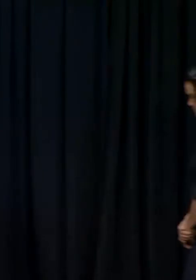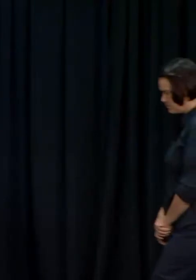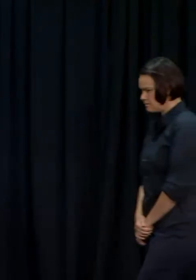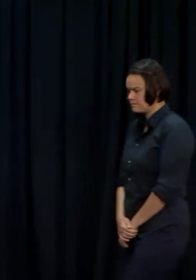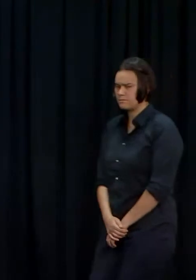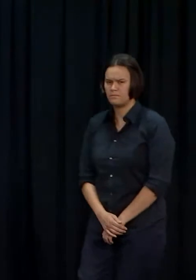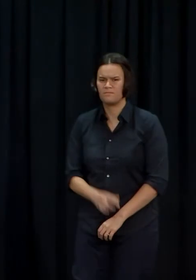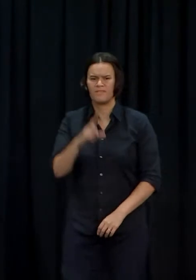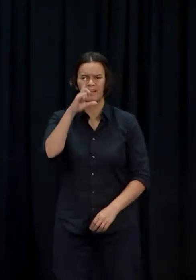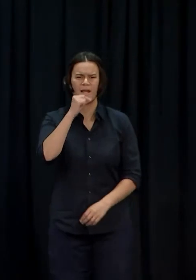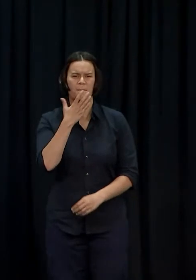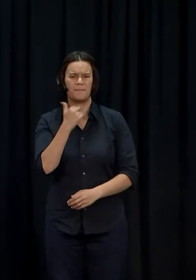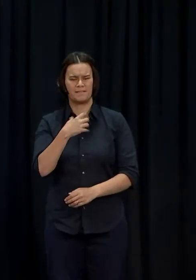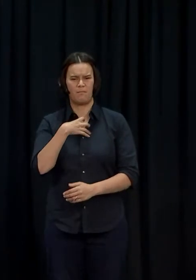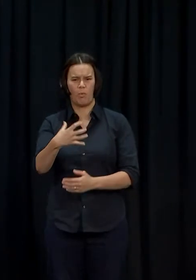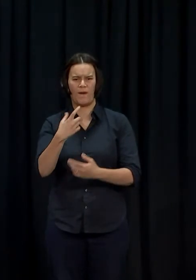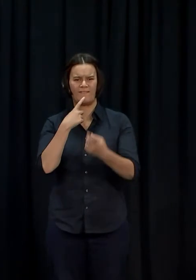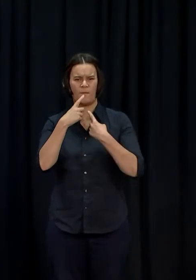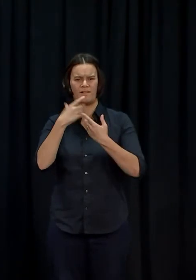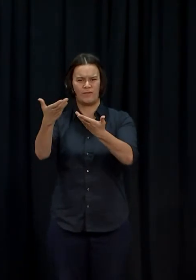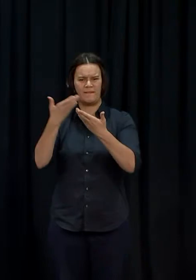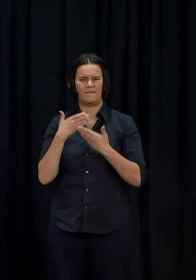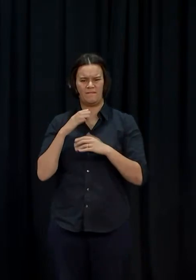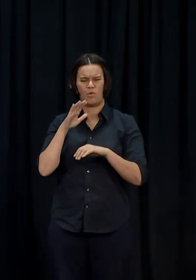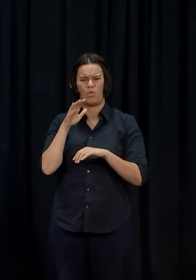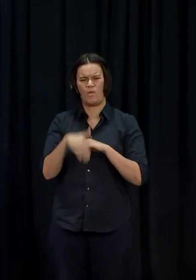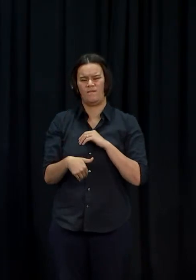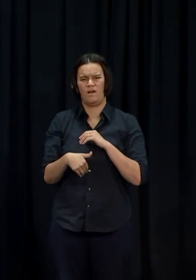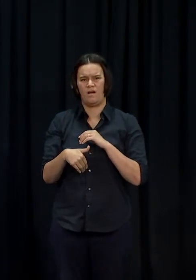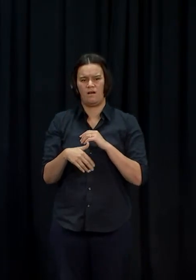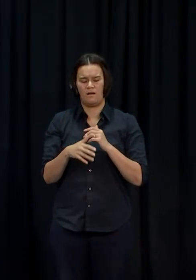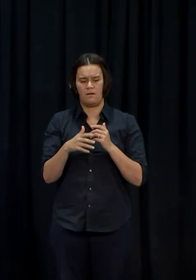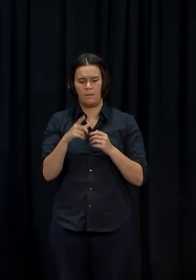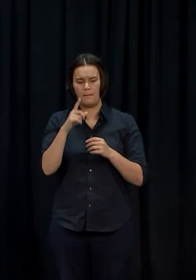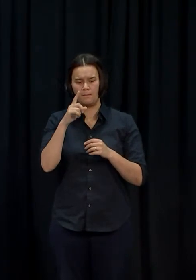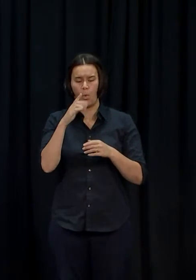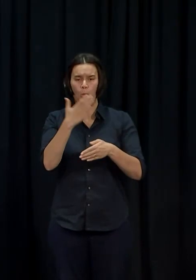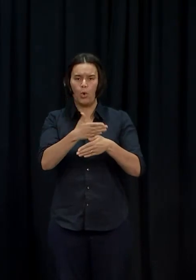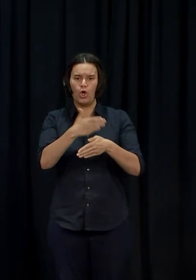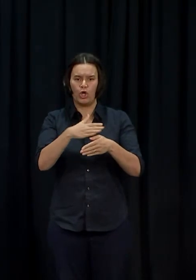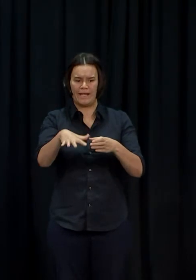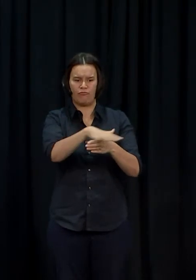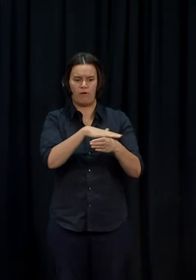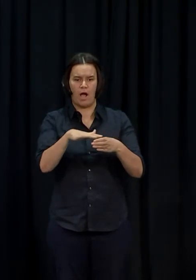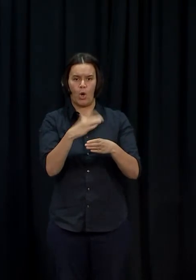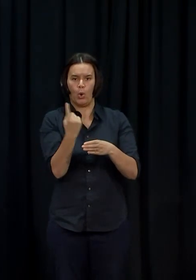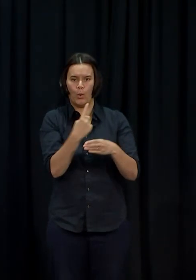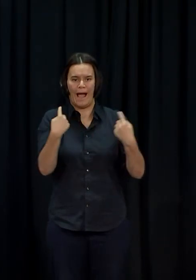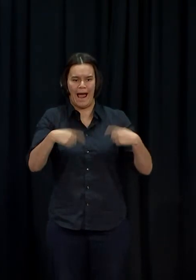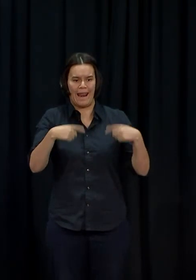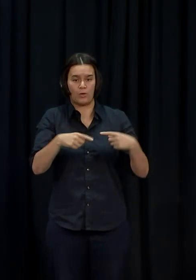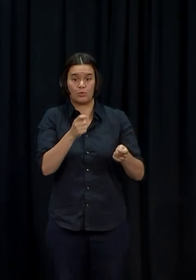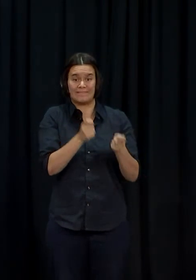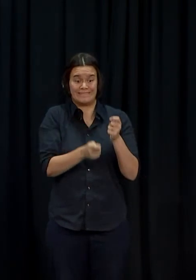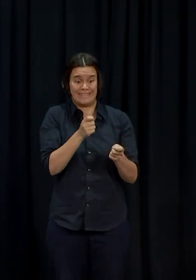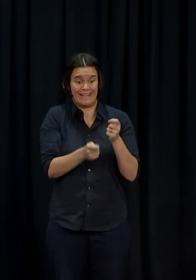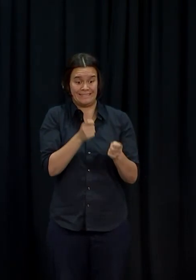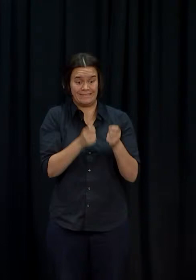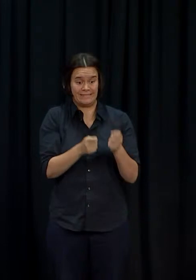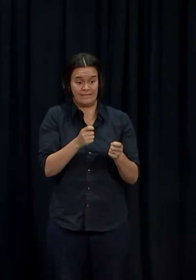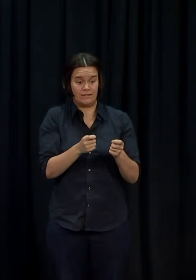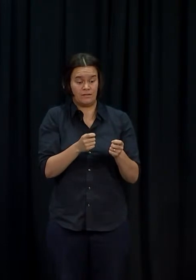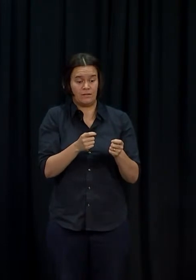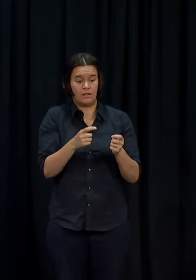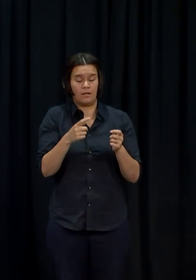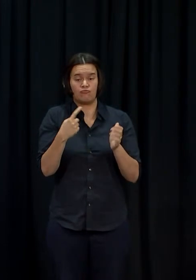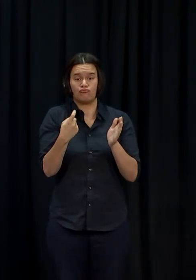which groups, organisations will be able to test to return to work. You've given a broad definition today, but when are you going to name those? Yeah,